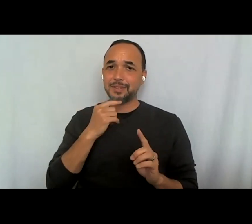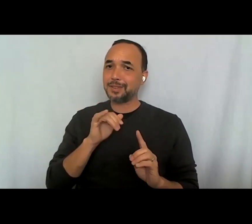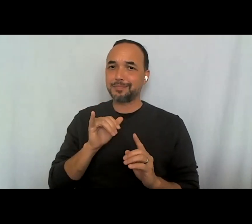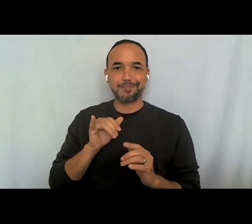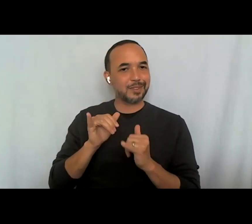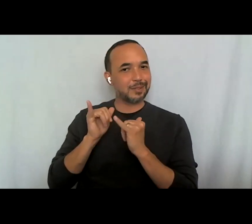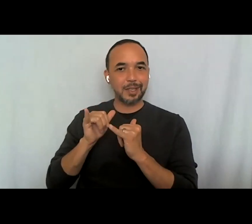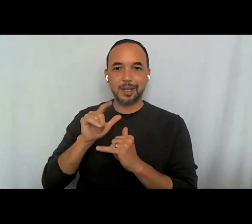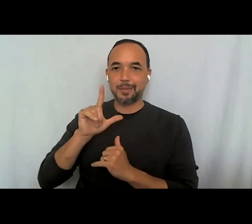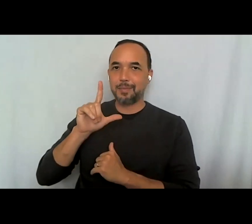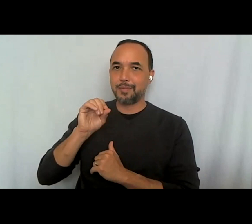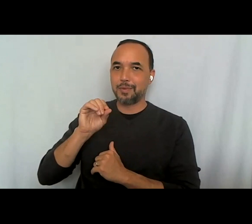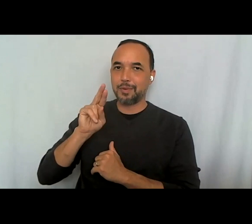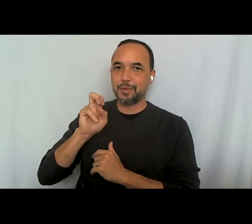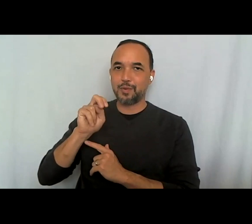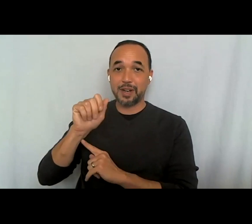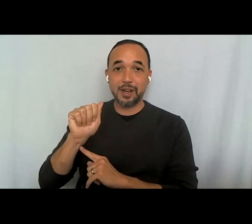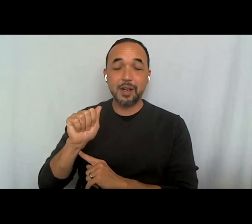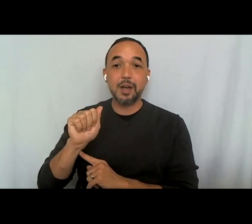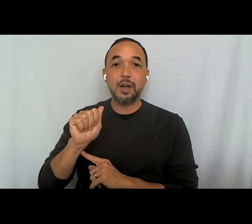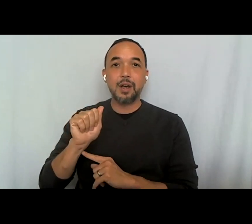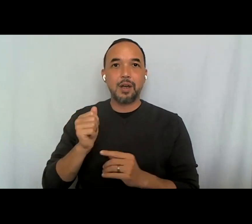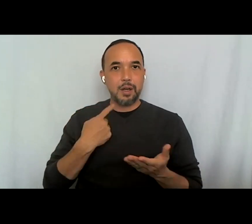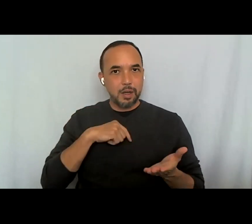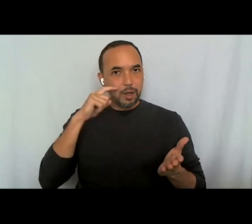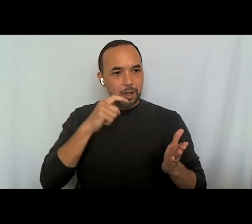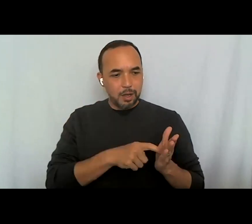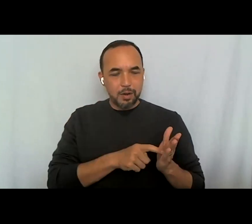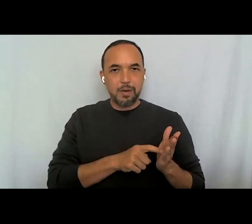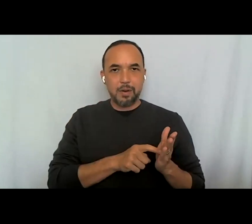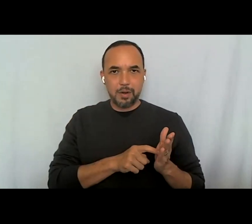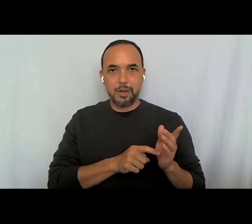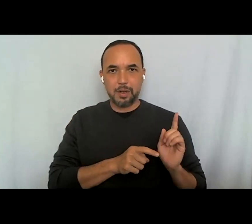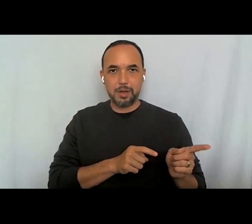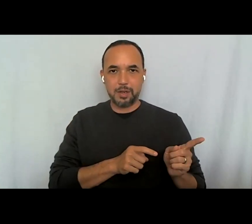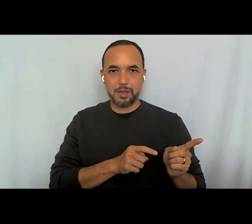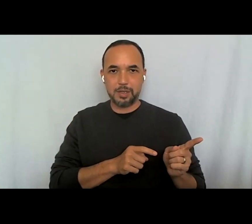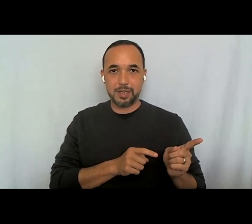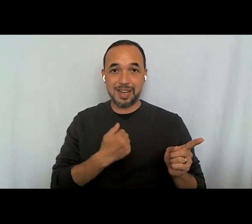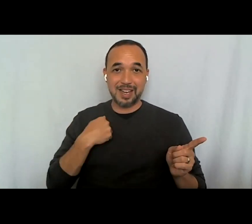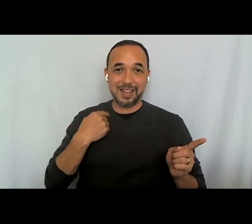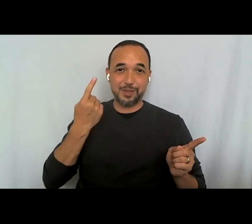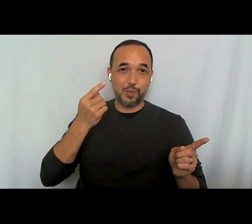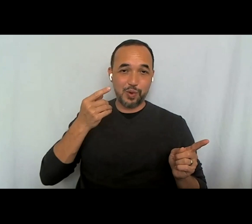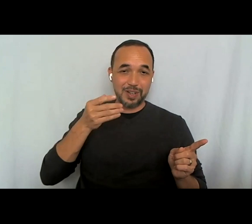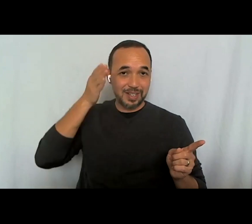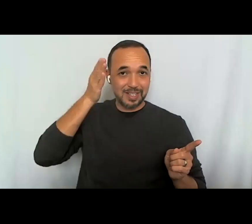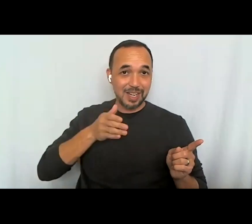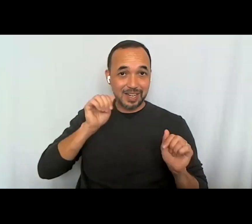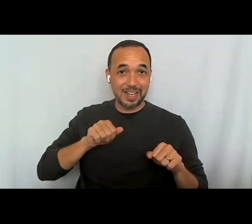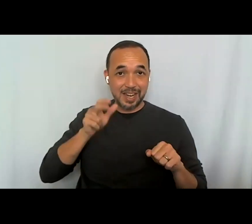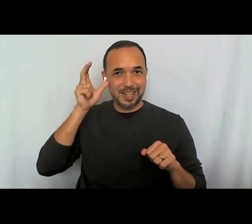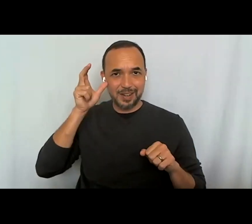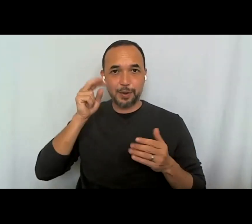Lorena, we also noticed that just because he has one hearing side, it doesn't mean that he's